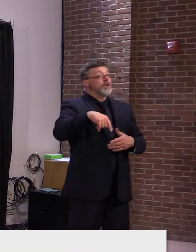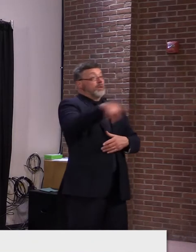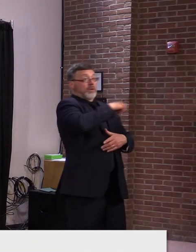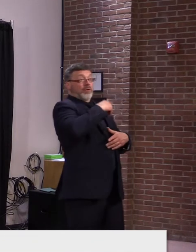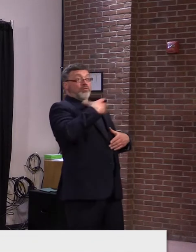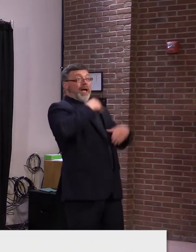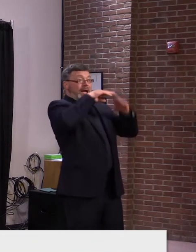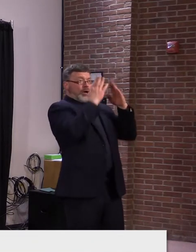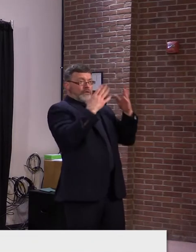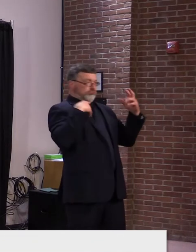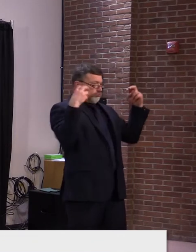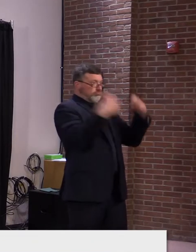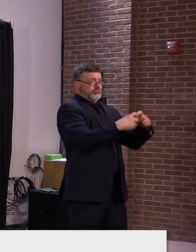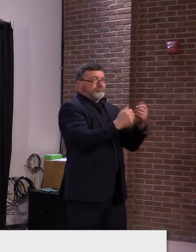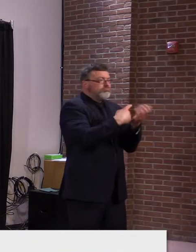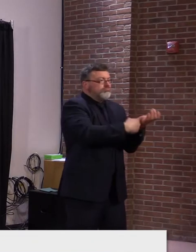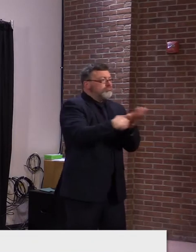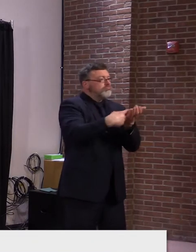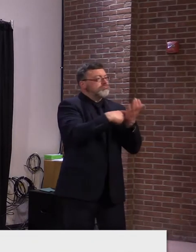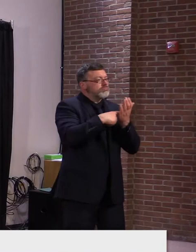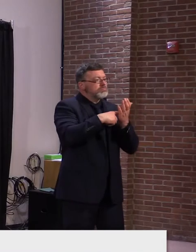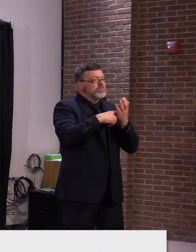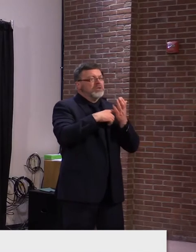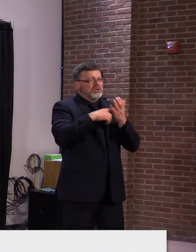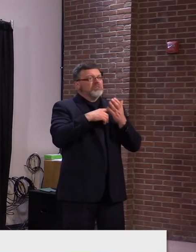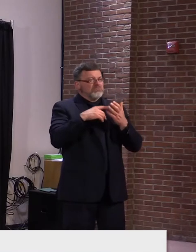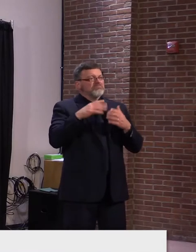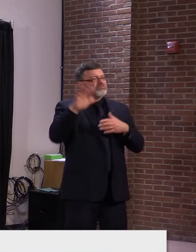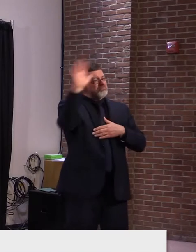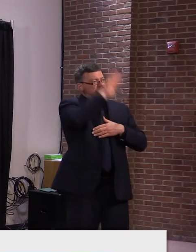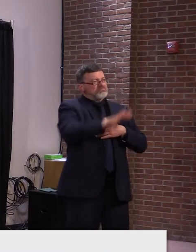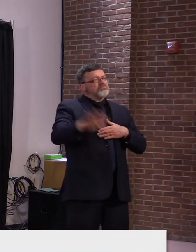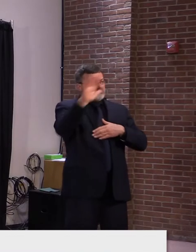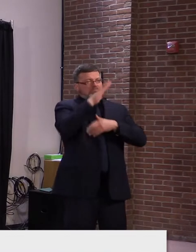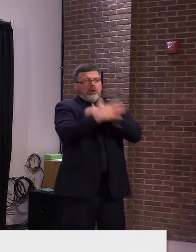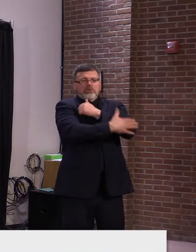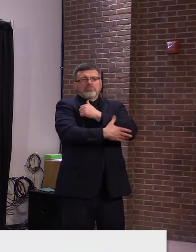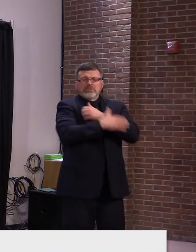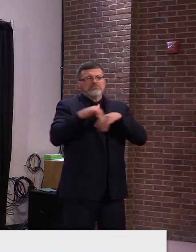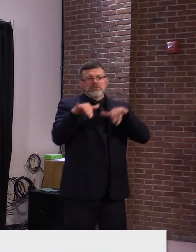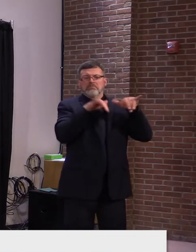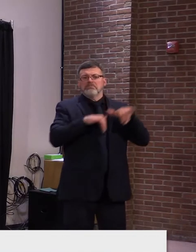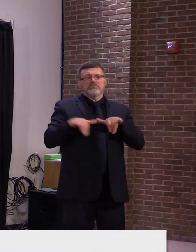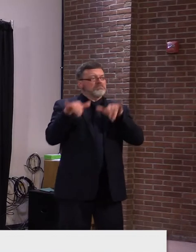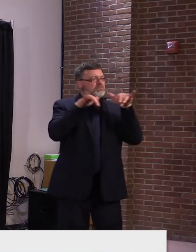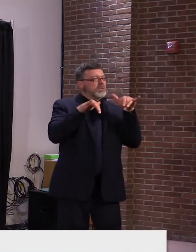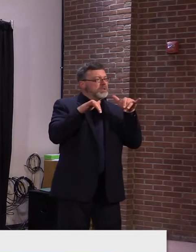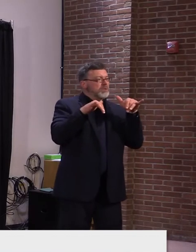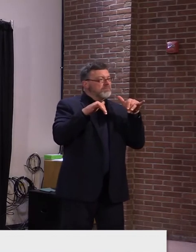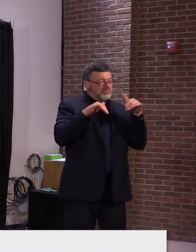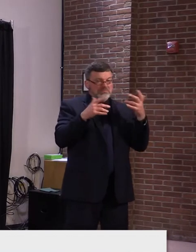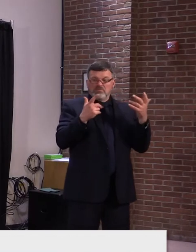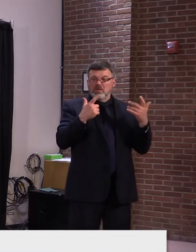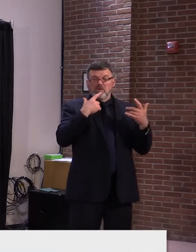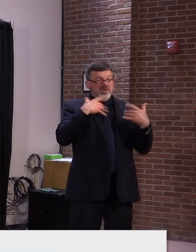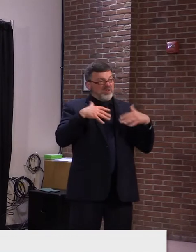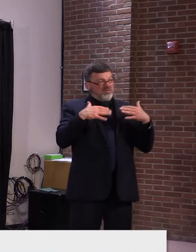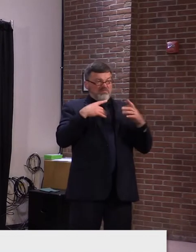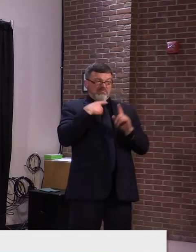that they're seeing this across the country, which bodes well for all of